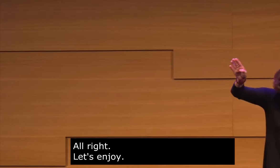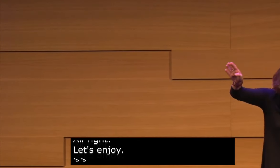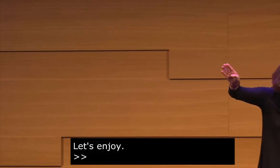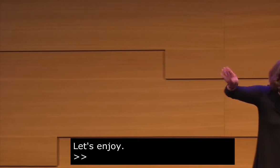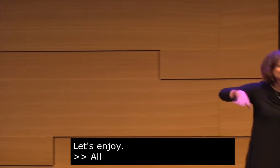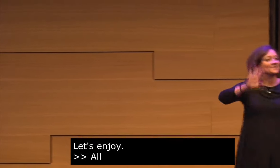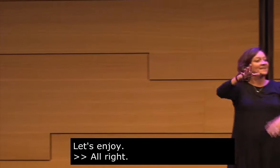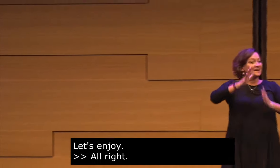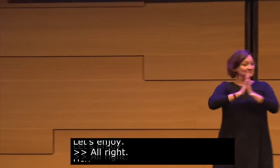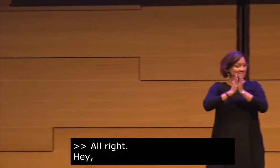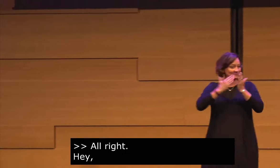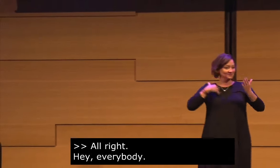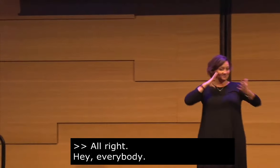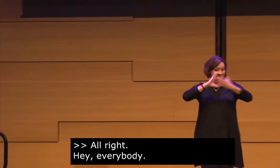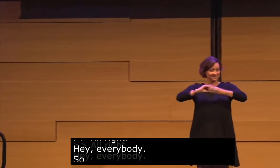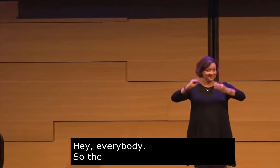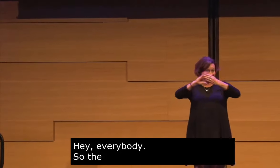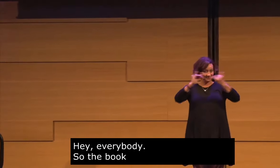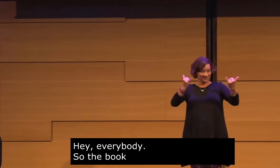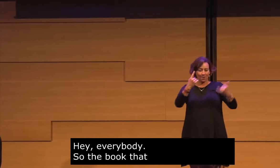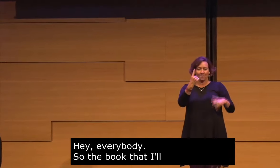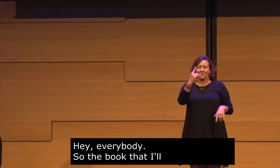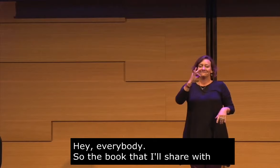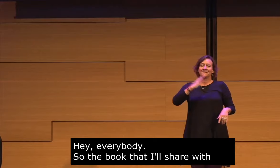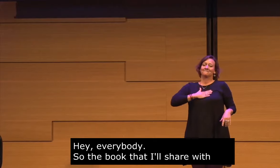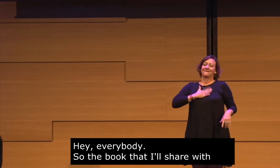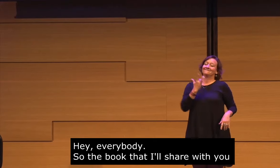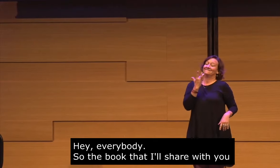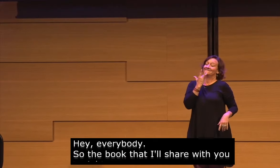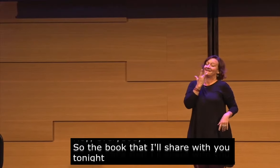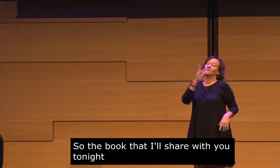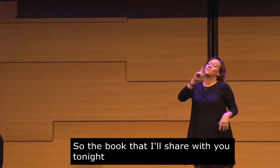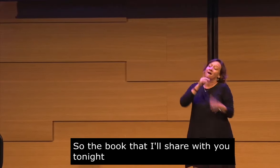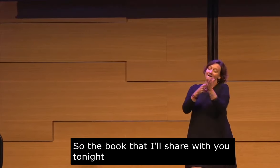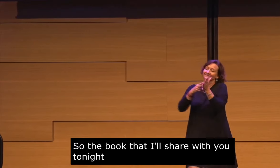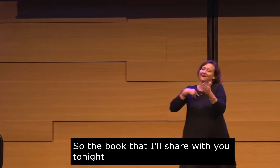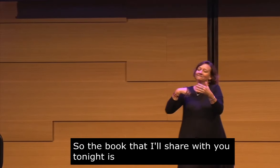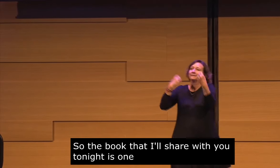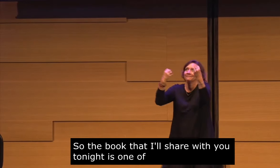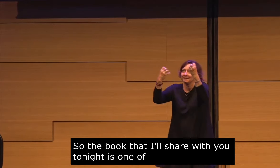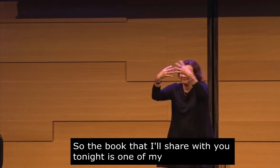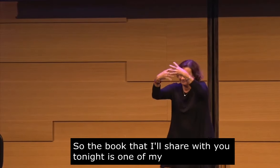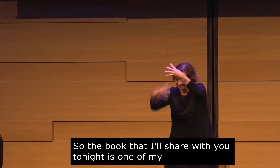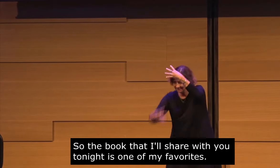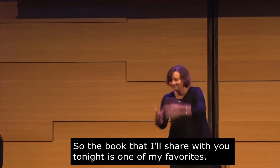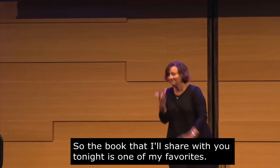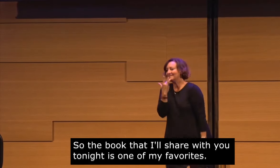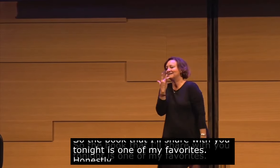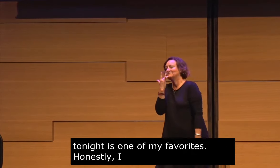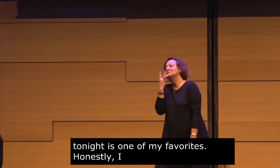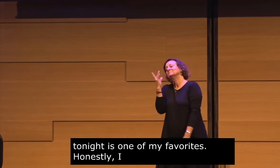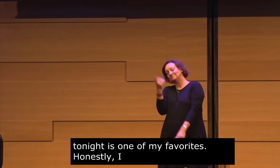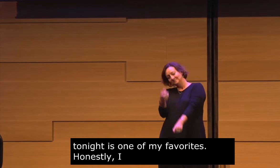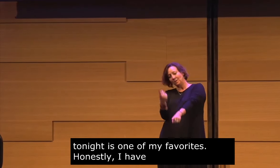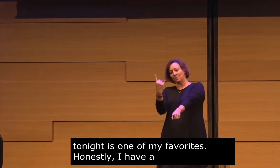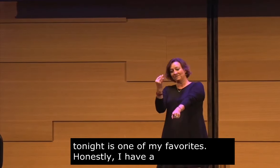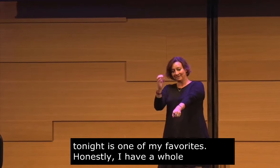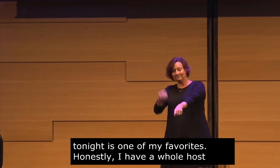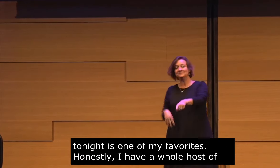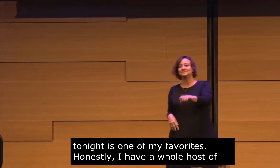All right, hey everybody. So the book that I'll share with you tonight is one of my favorites. Honestly, I have a whole host of favorites, but